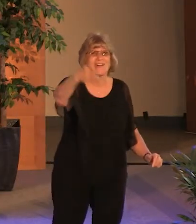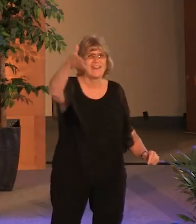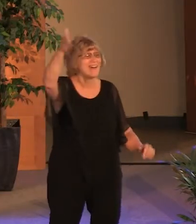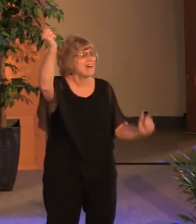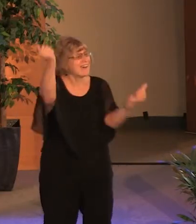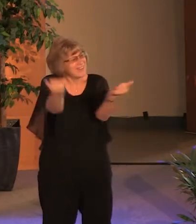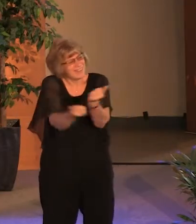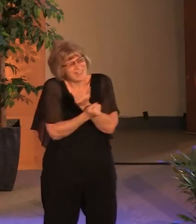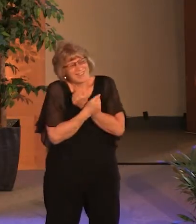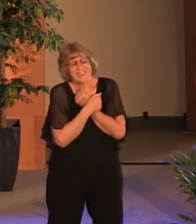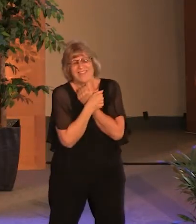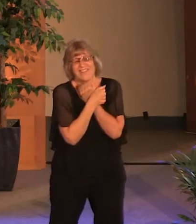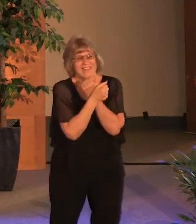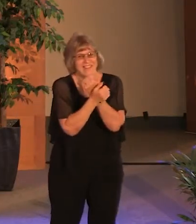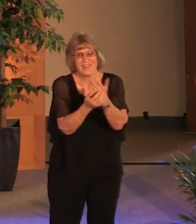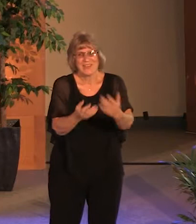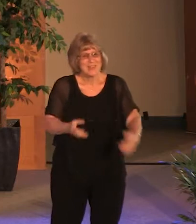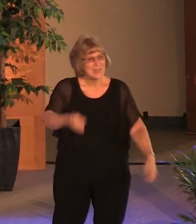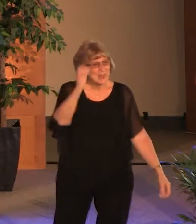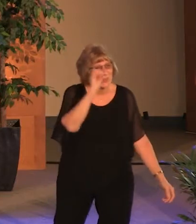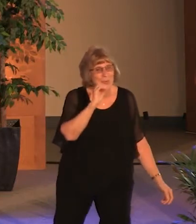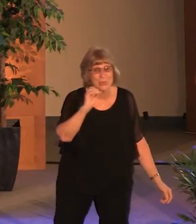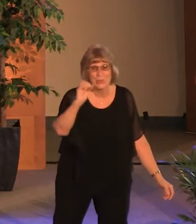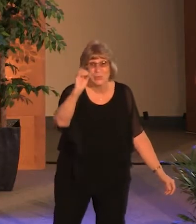the most.